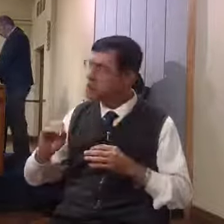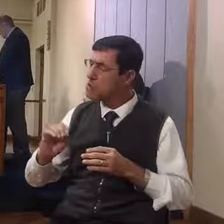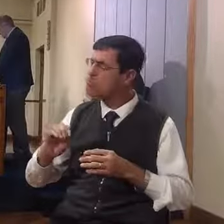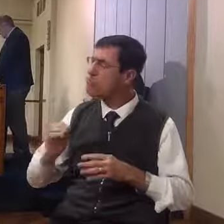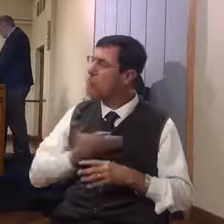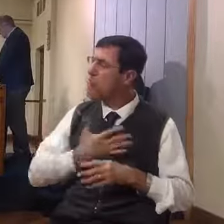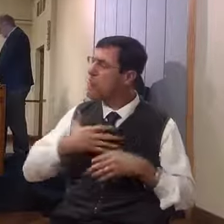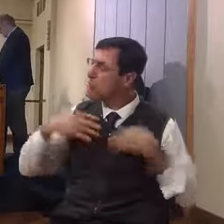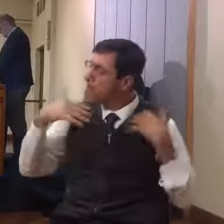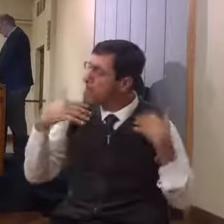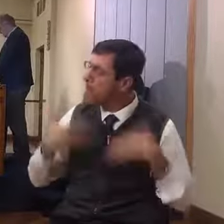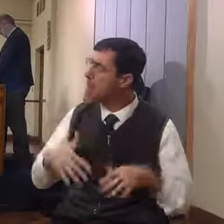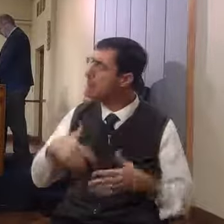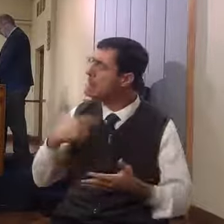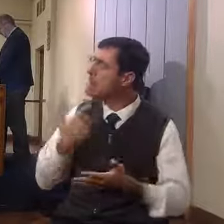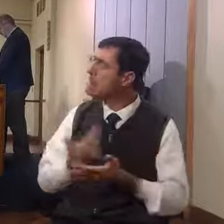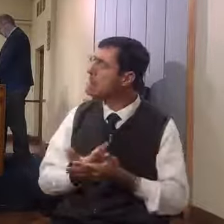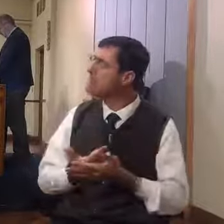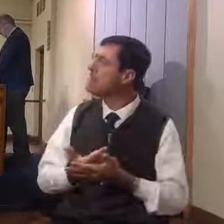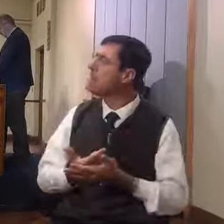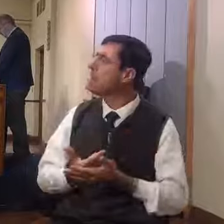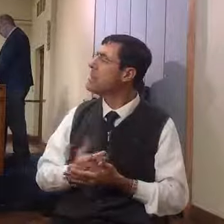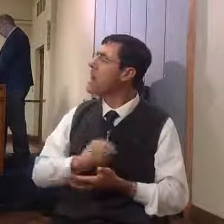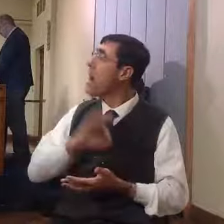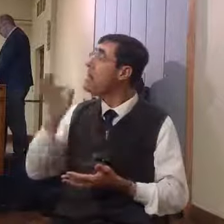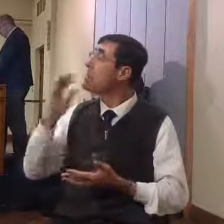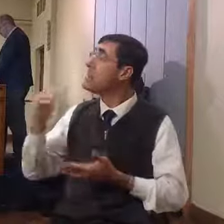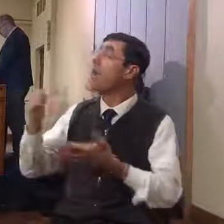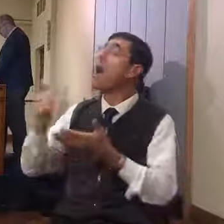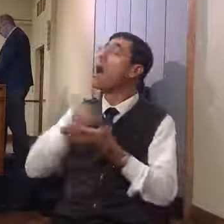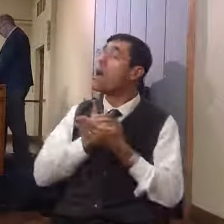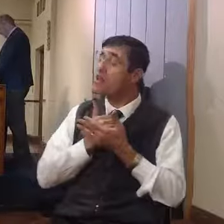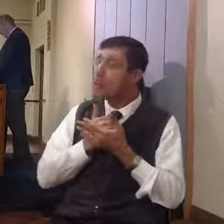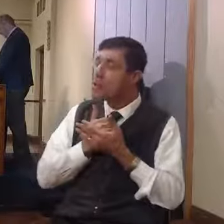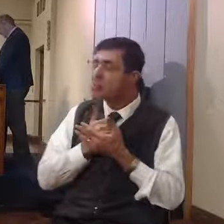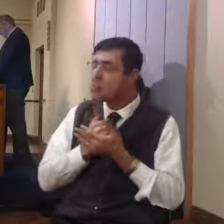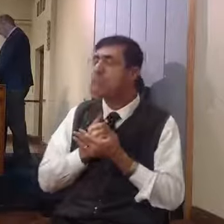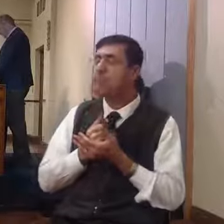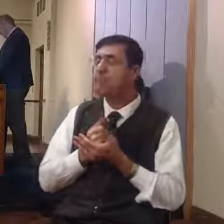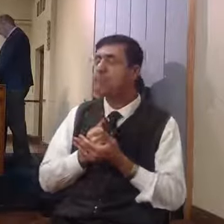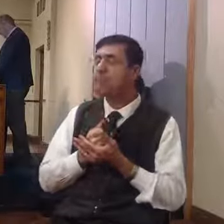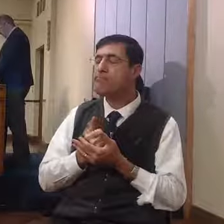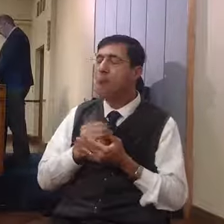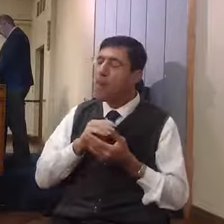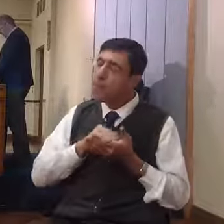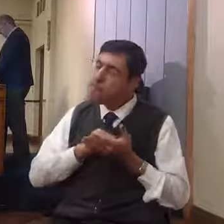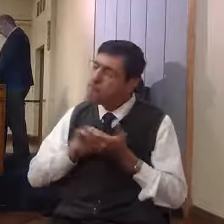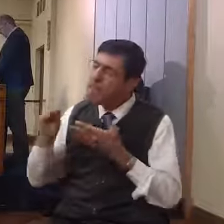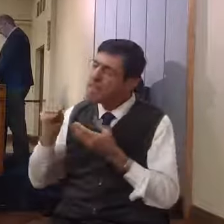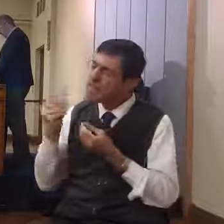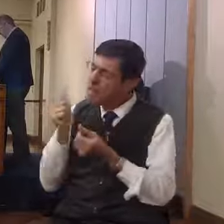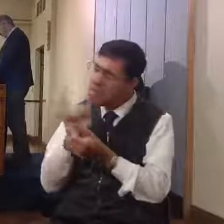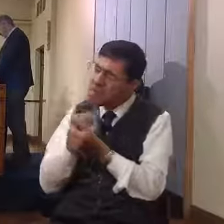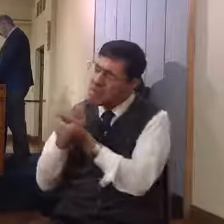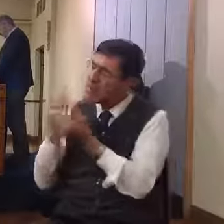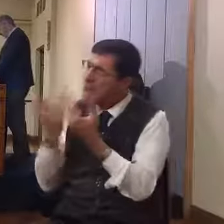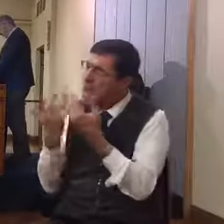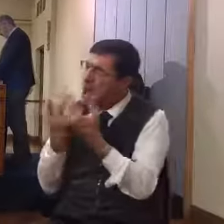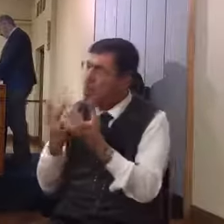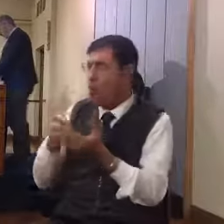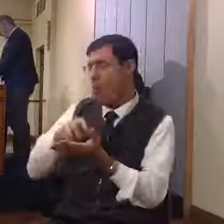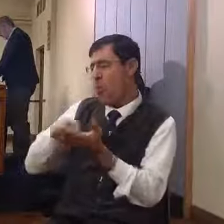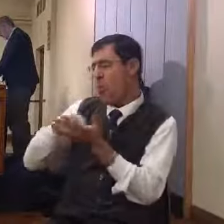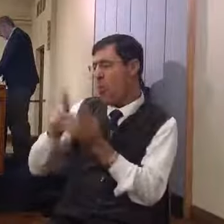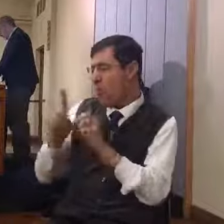might repay the debt, as it were, through seeking to walk more closely with thee. Lord, to be cleansed from our sins, that